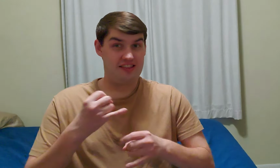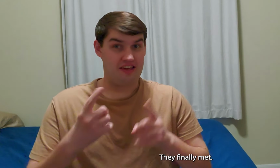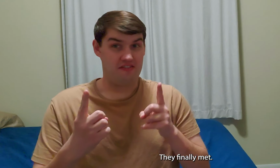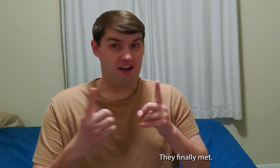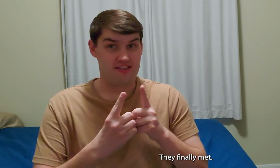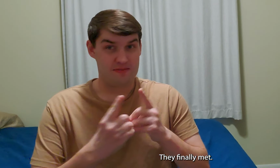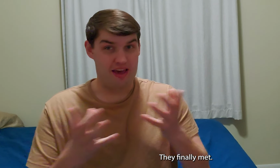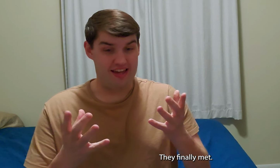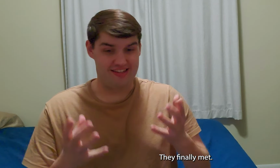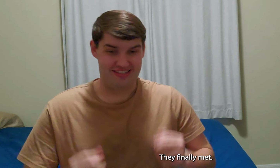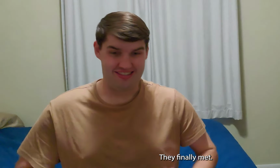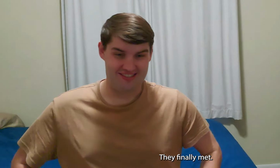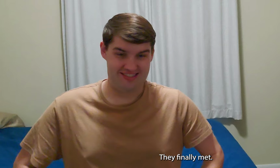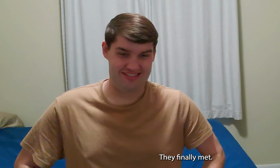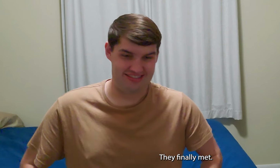They finally met.